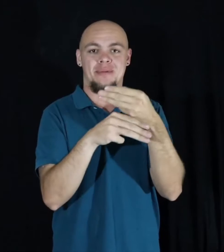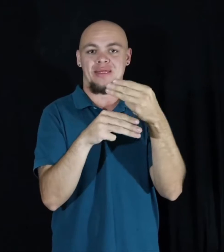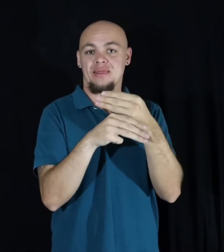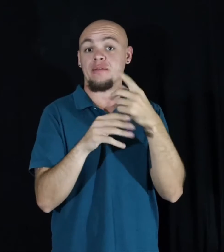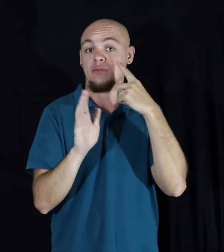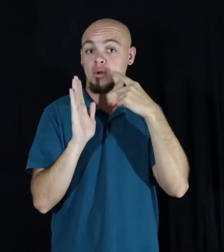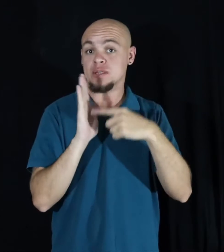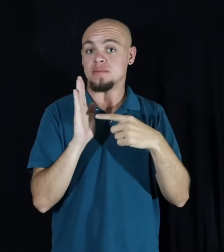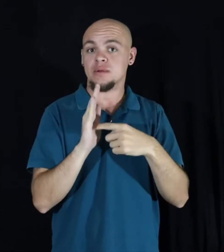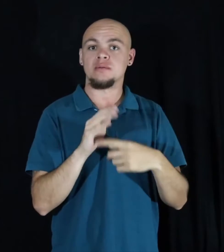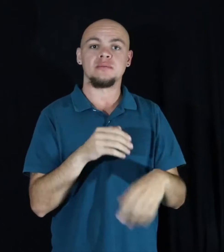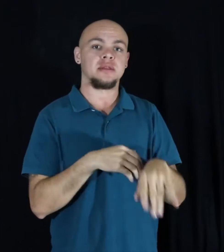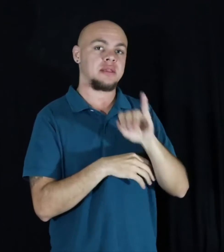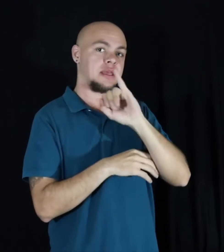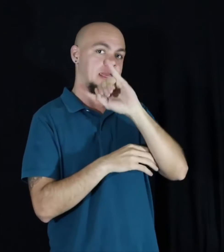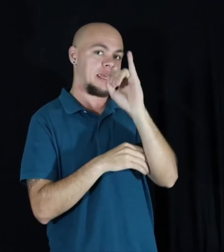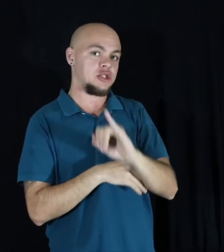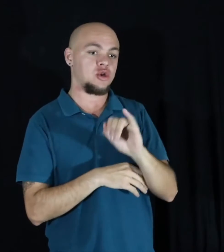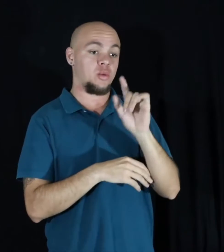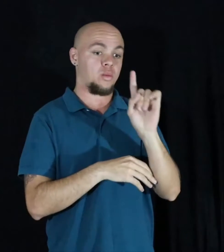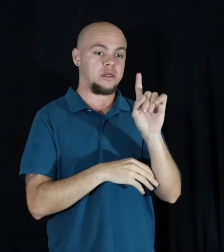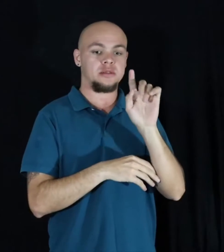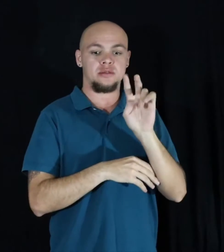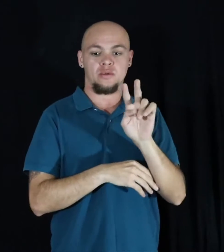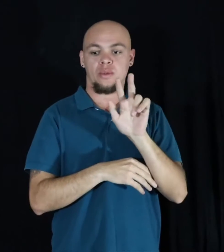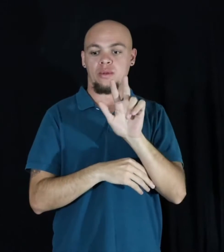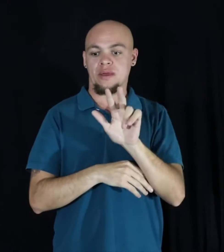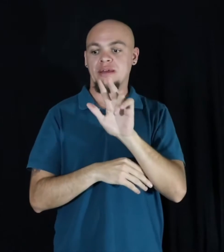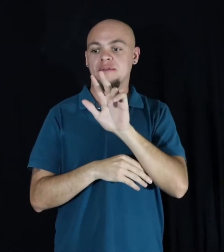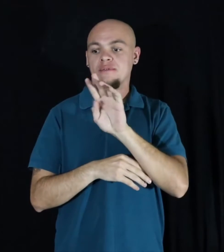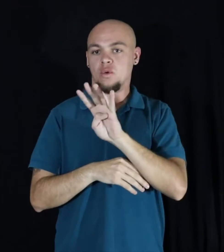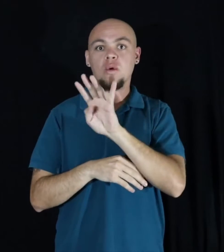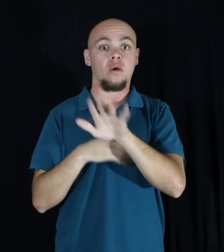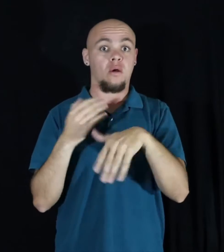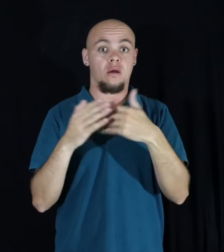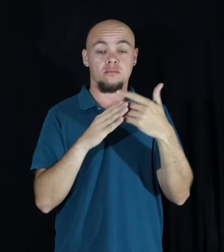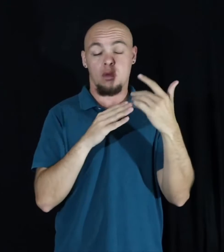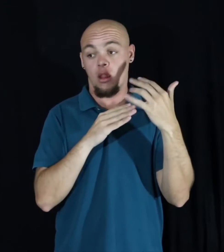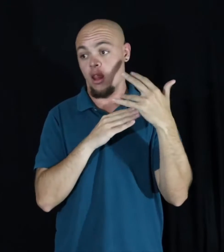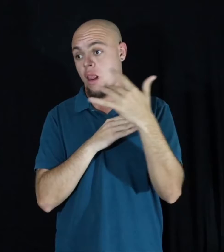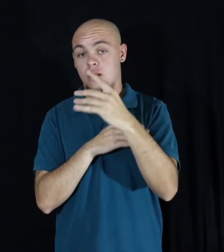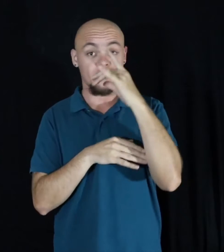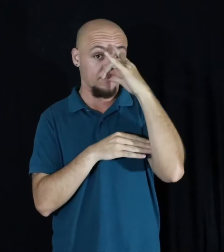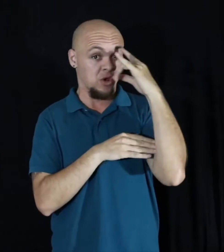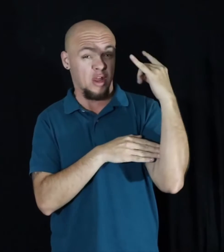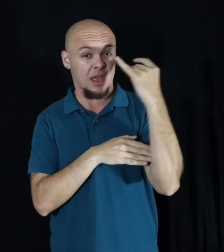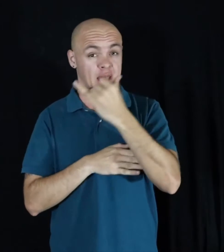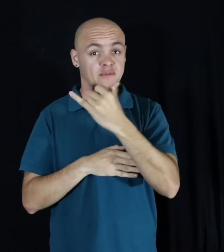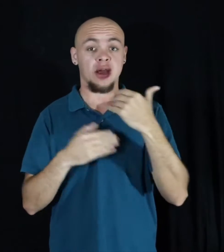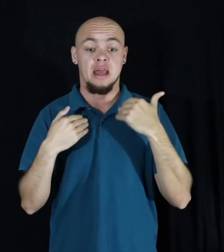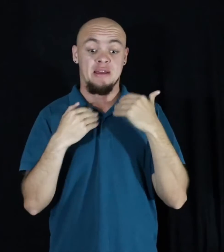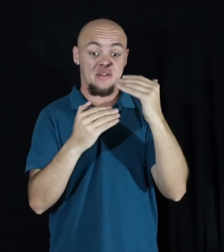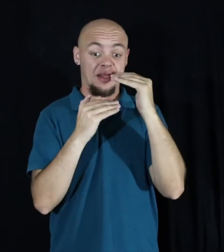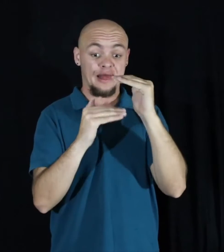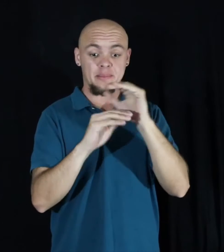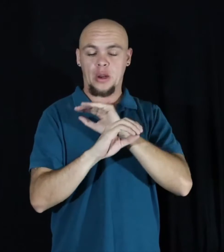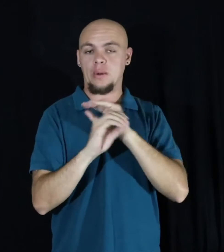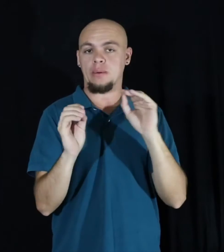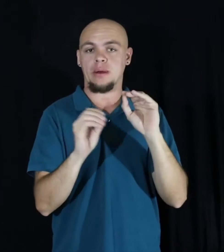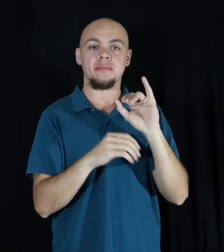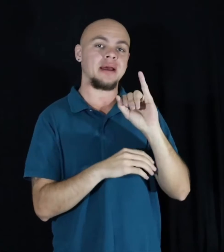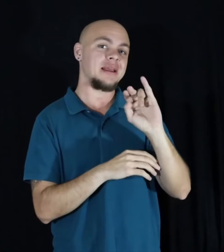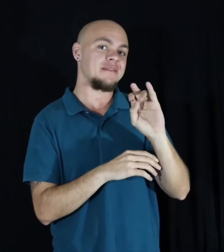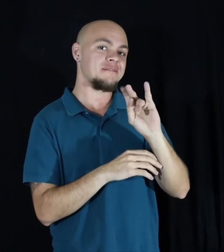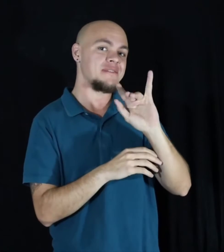example, if I take the integers, the numbers 1, 2, 3, 4, I can continue on forever and it has no limit. But infinities